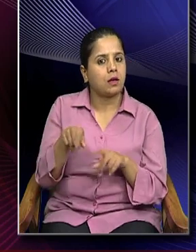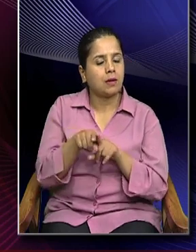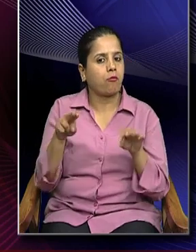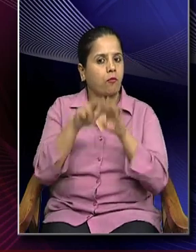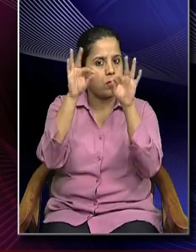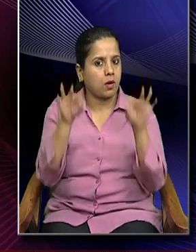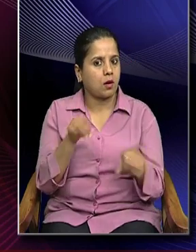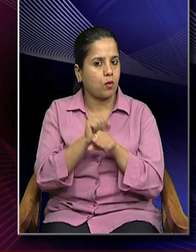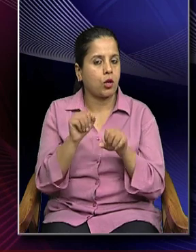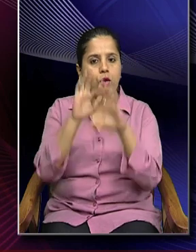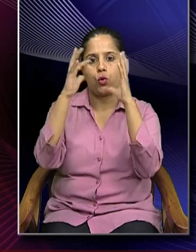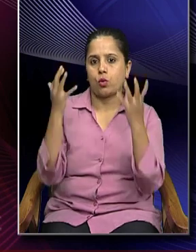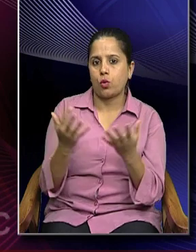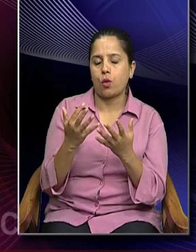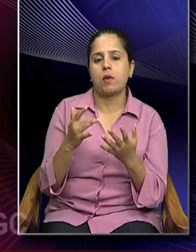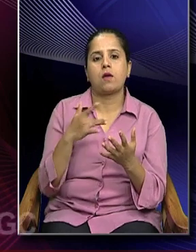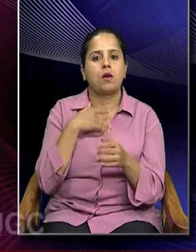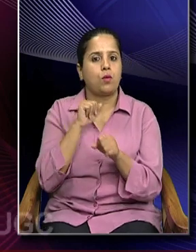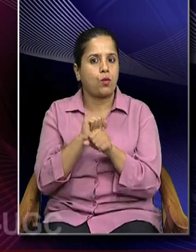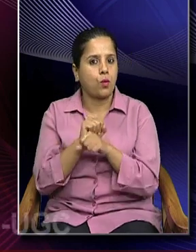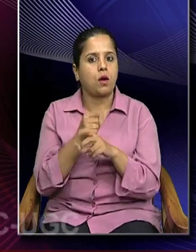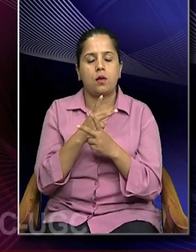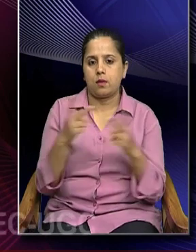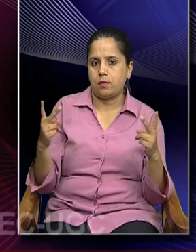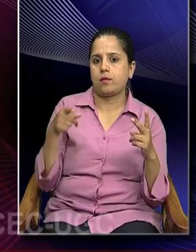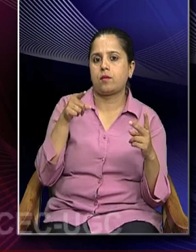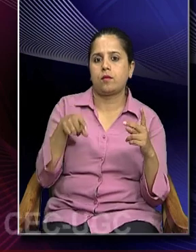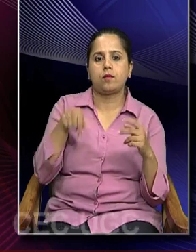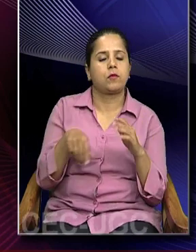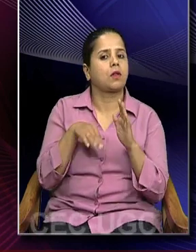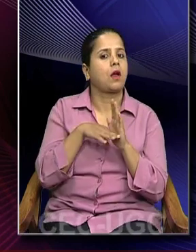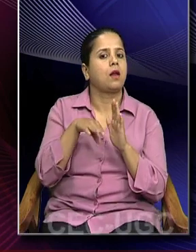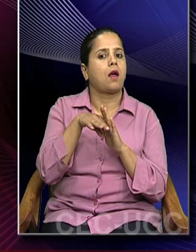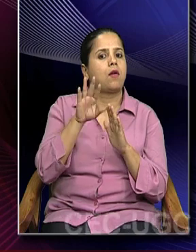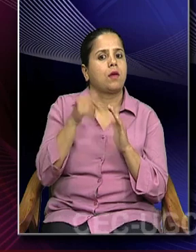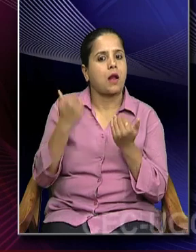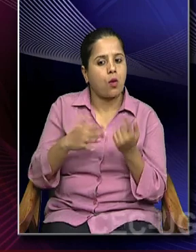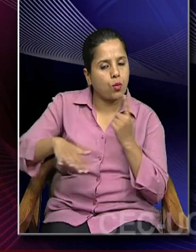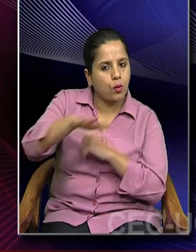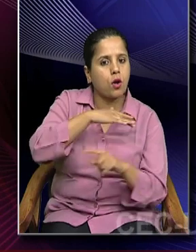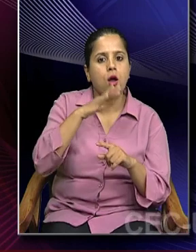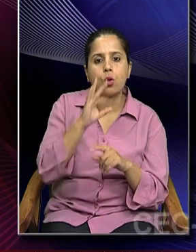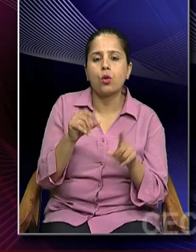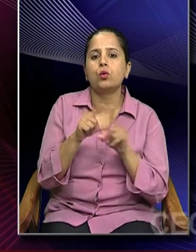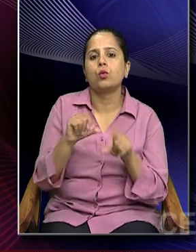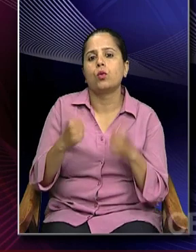frame of the global field work and we are on the level playing ground as